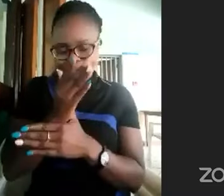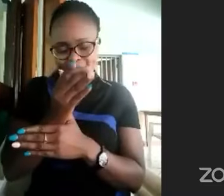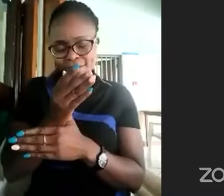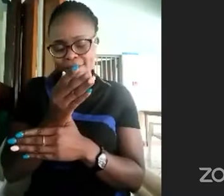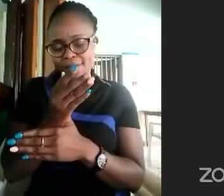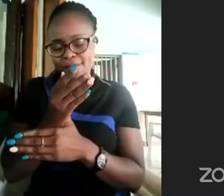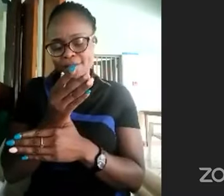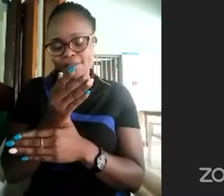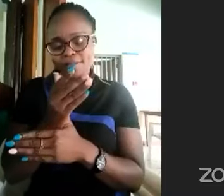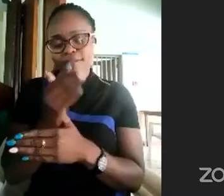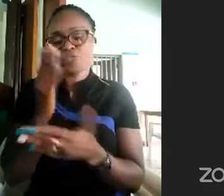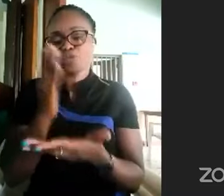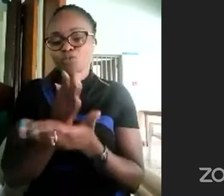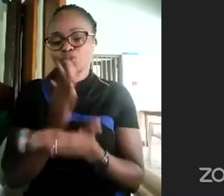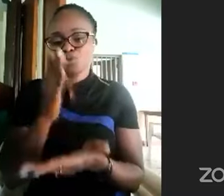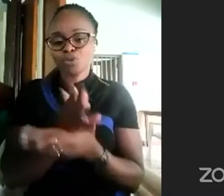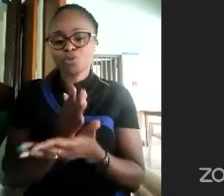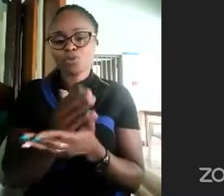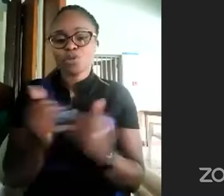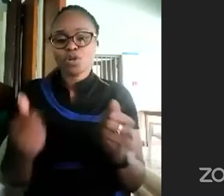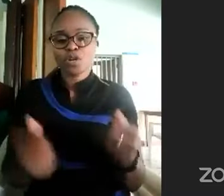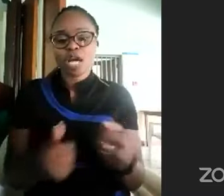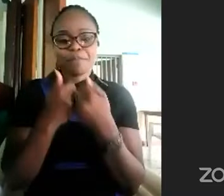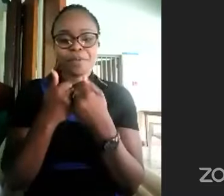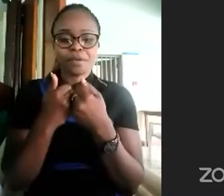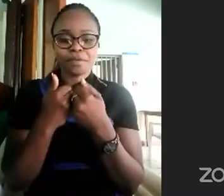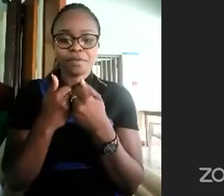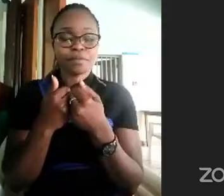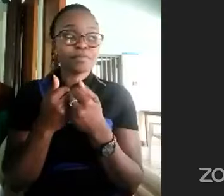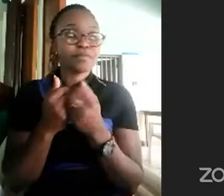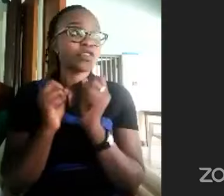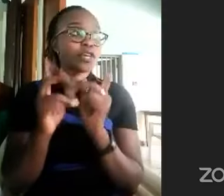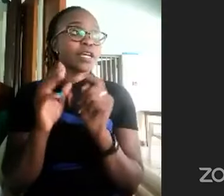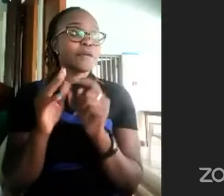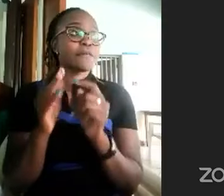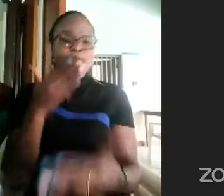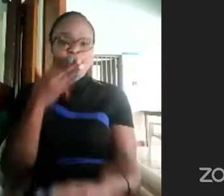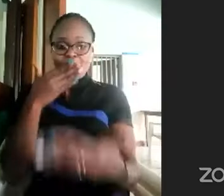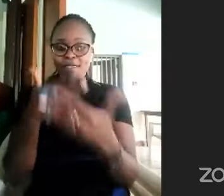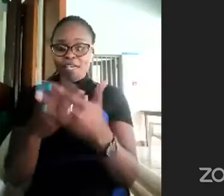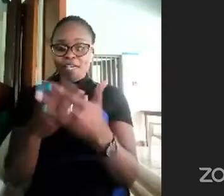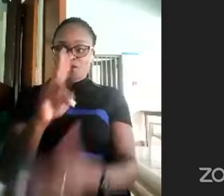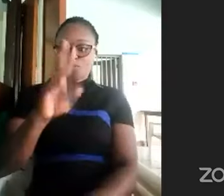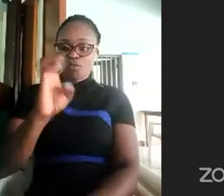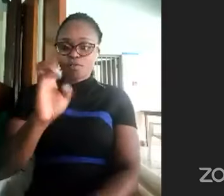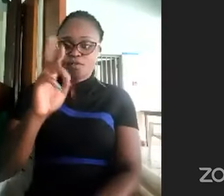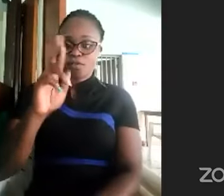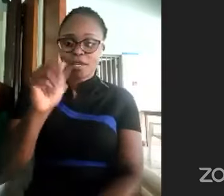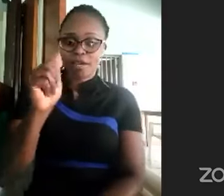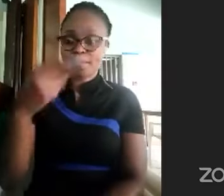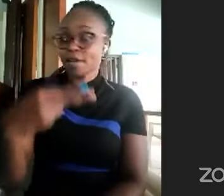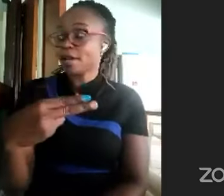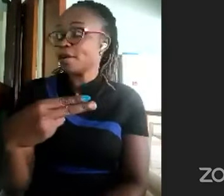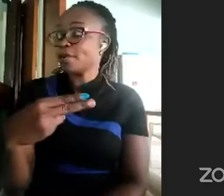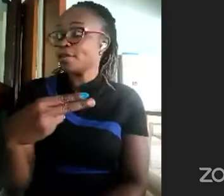Oh, wow. Thank you very much, Vera. And we really appreciate your time,